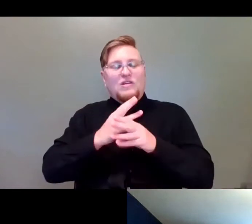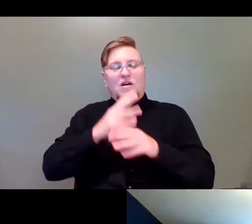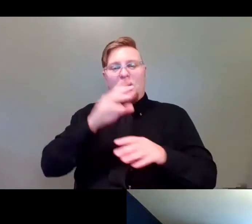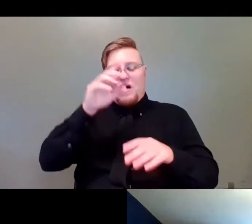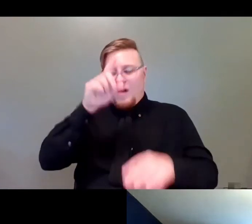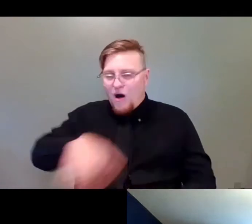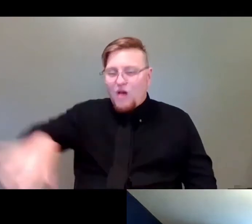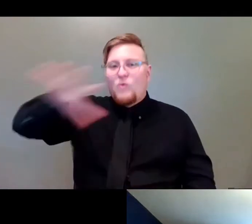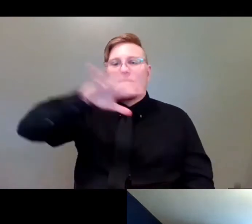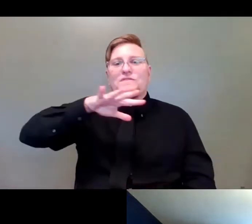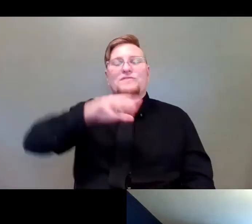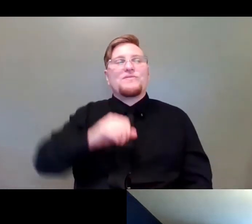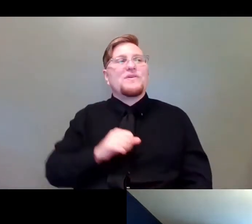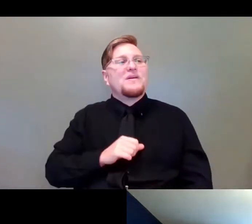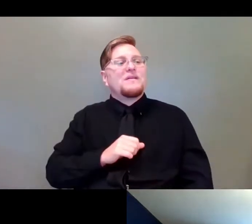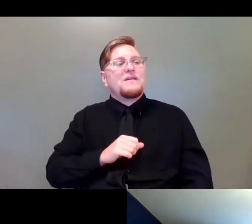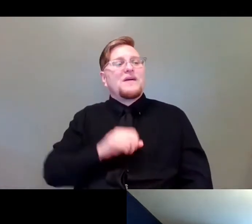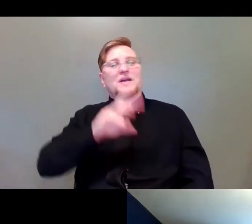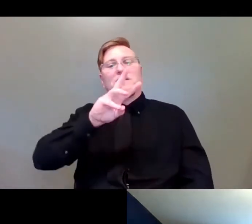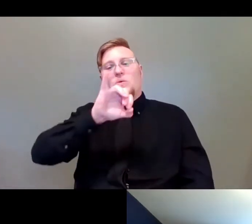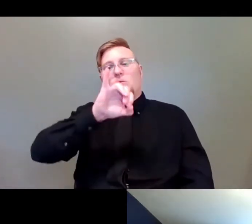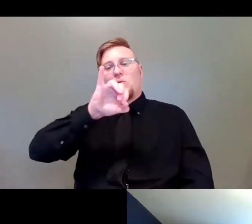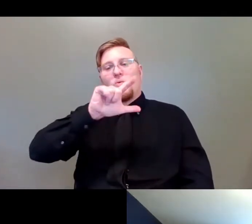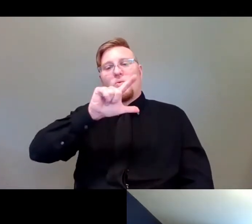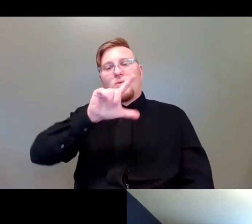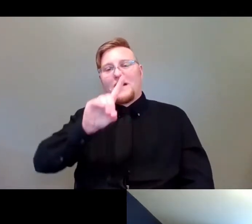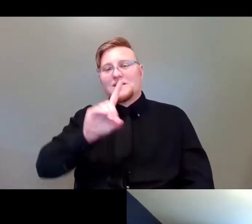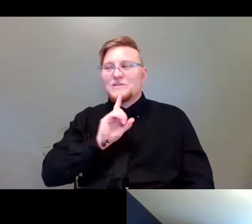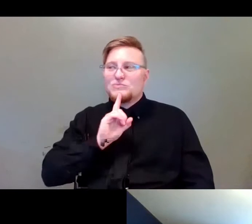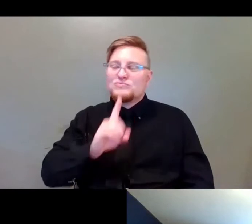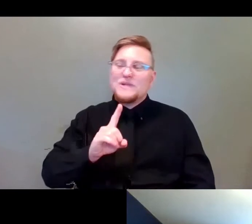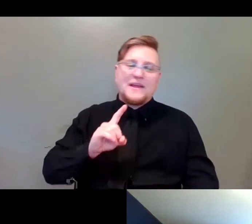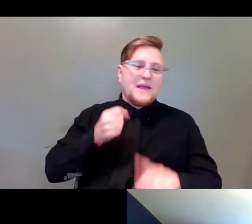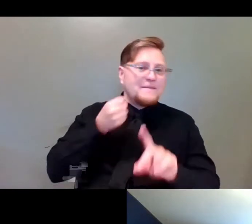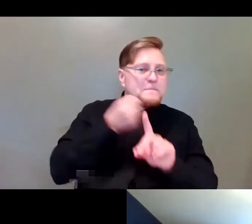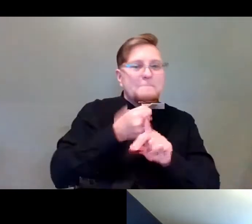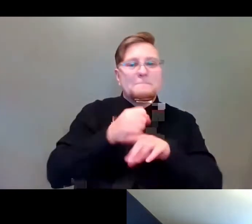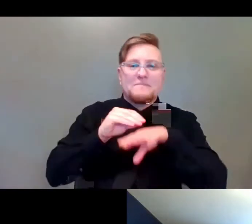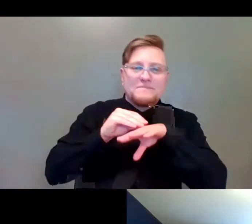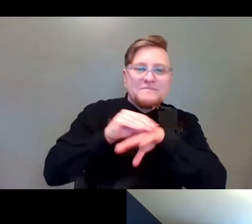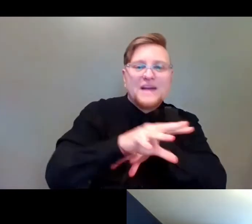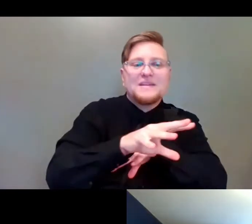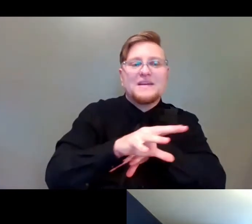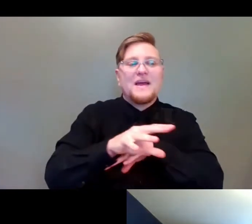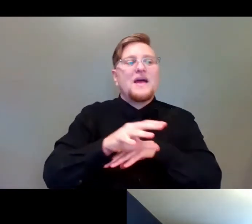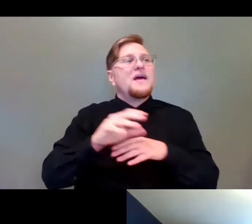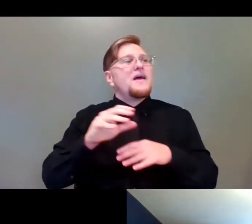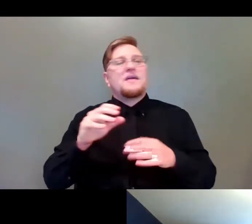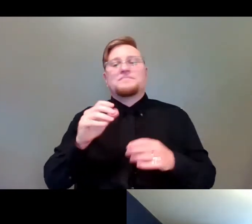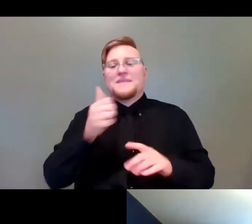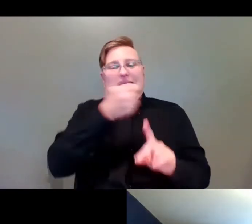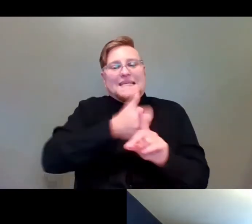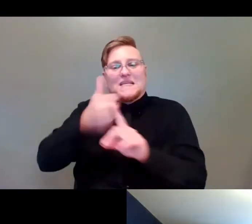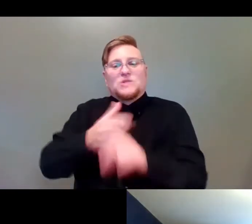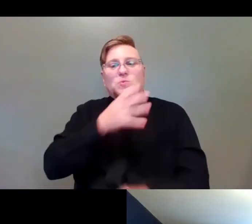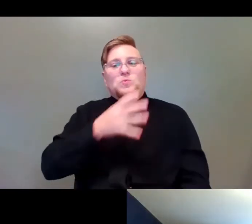and how Wild has really affected them and what they got out of it. And everybody found something different to